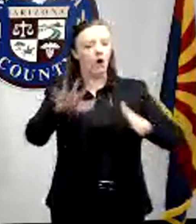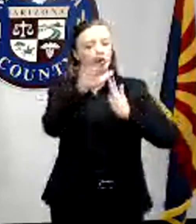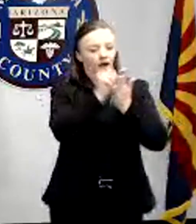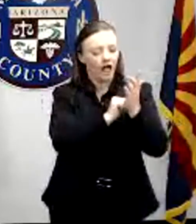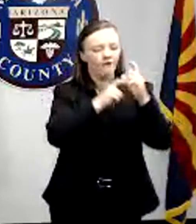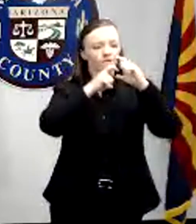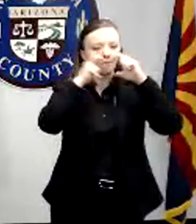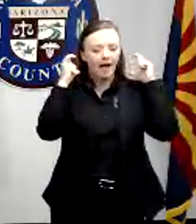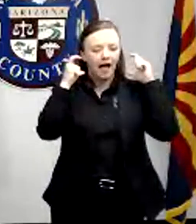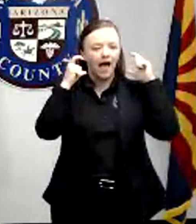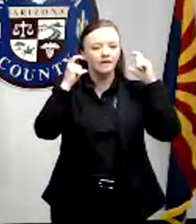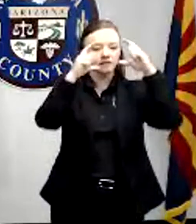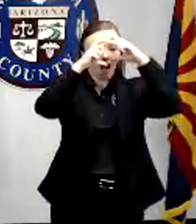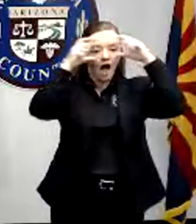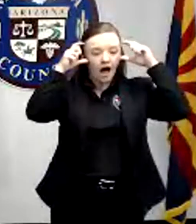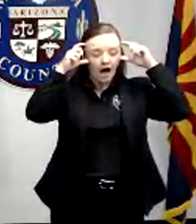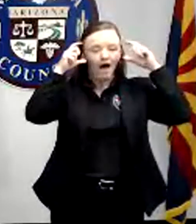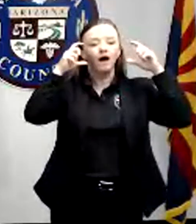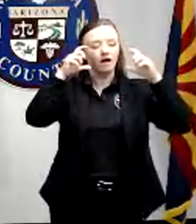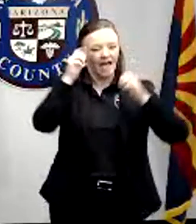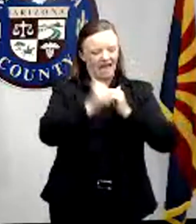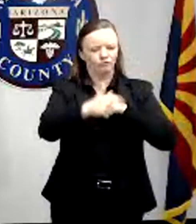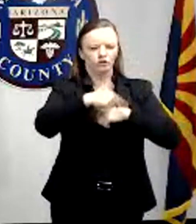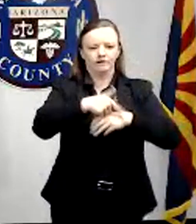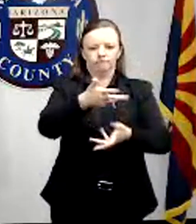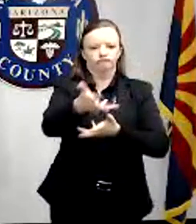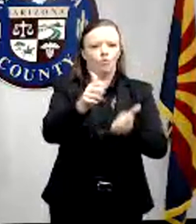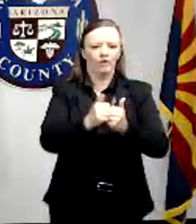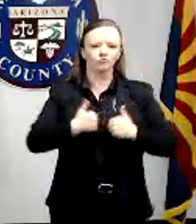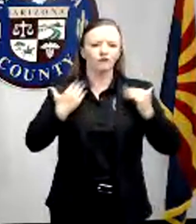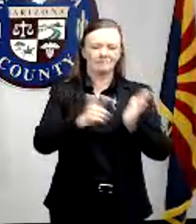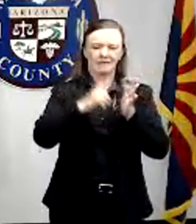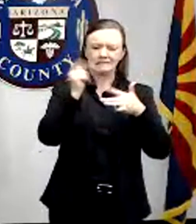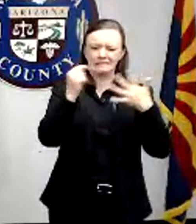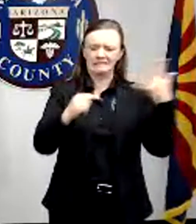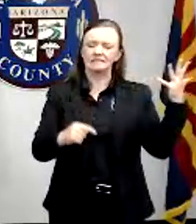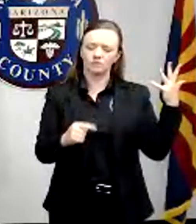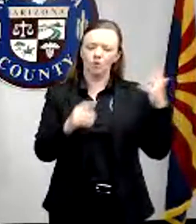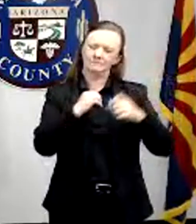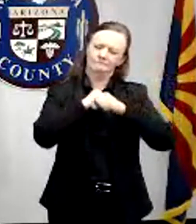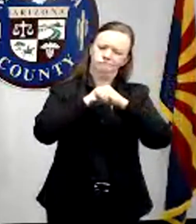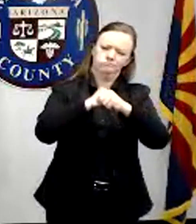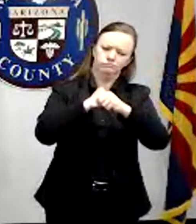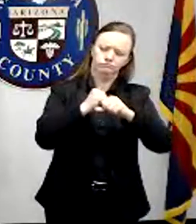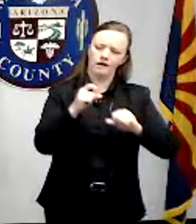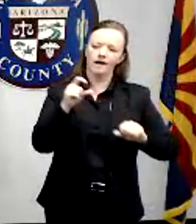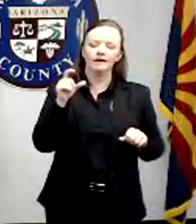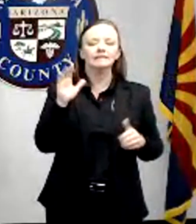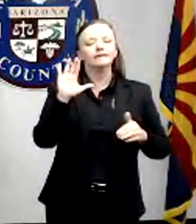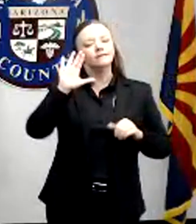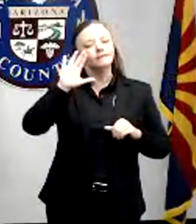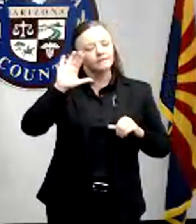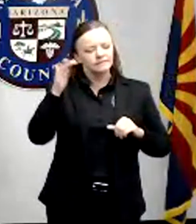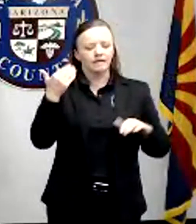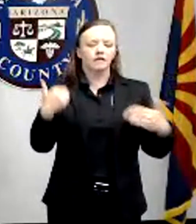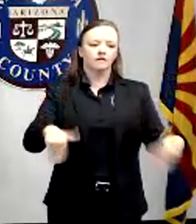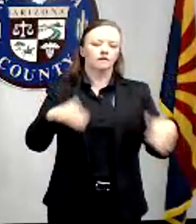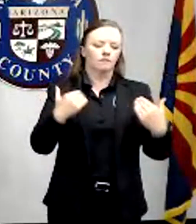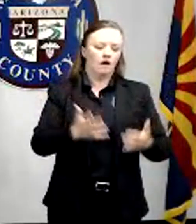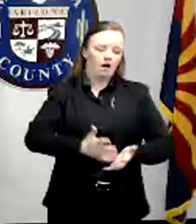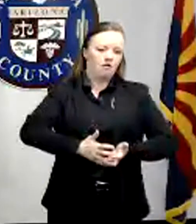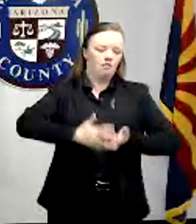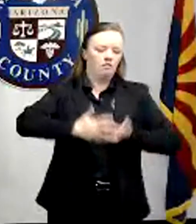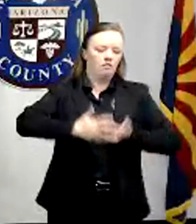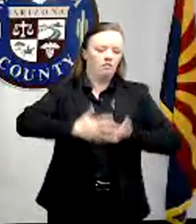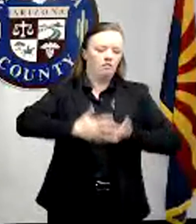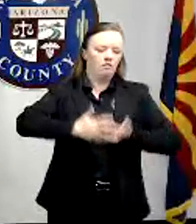gloves, mask, and eye shield every time they interact with a resident. So we know that sounds like a lot, but that is what it